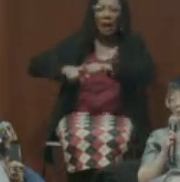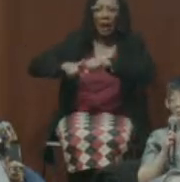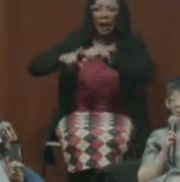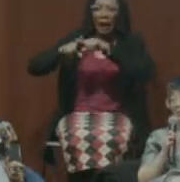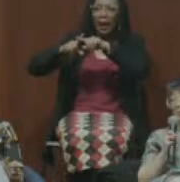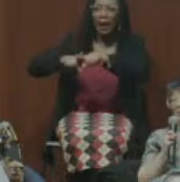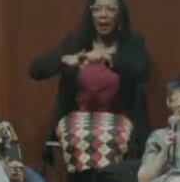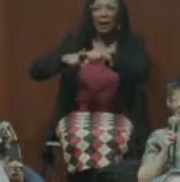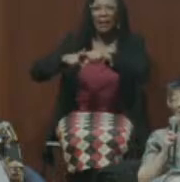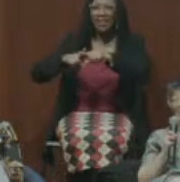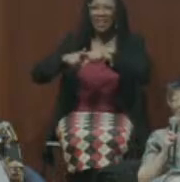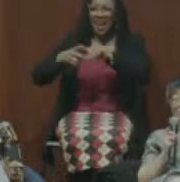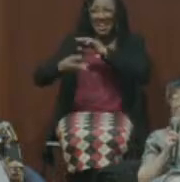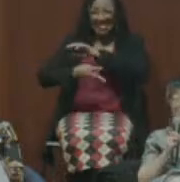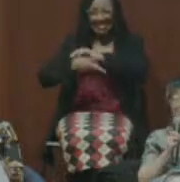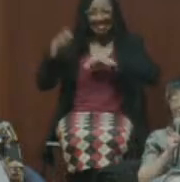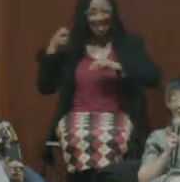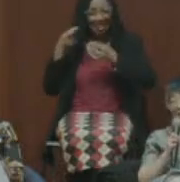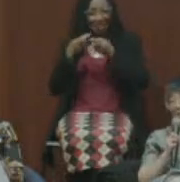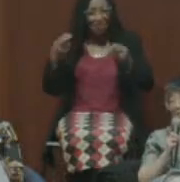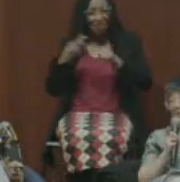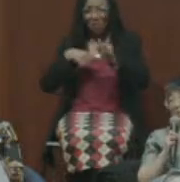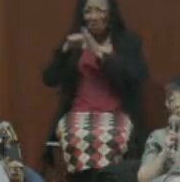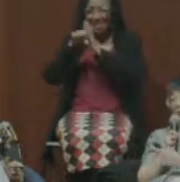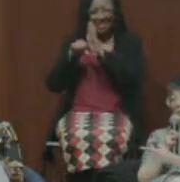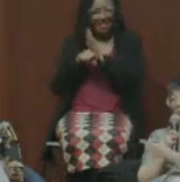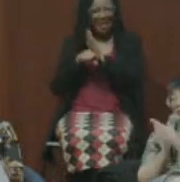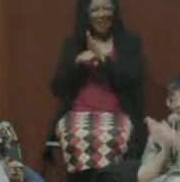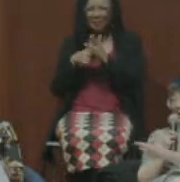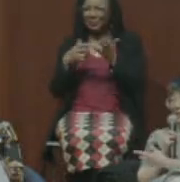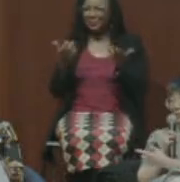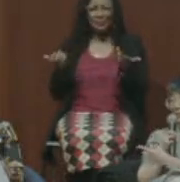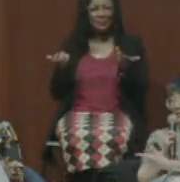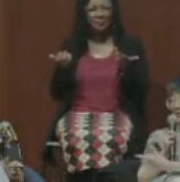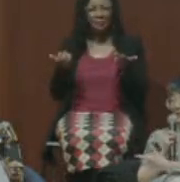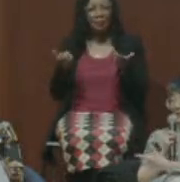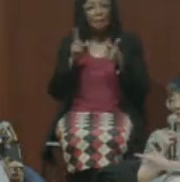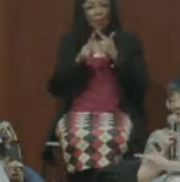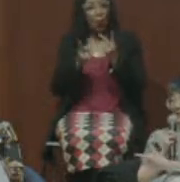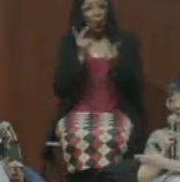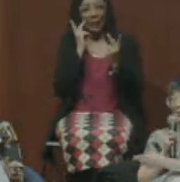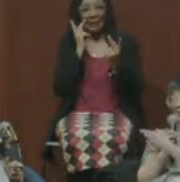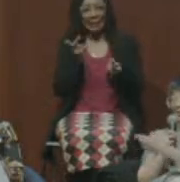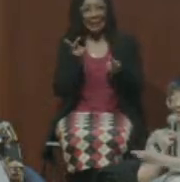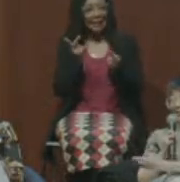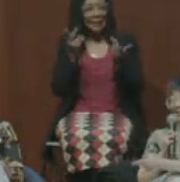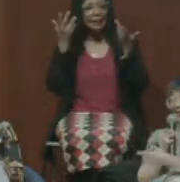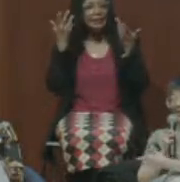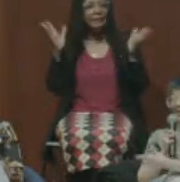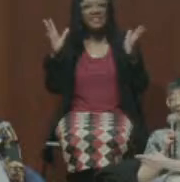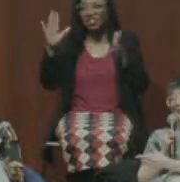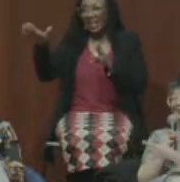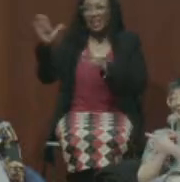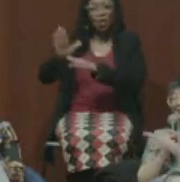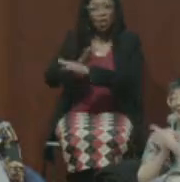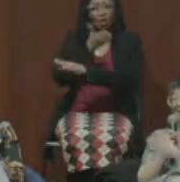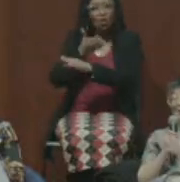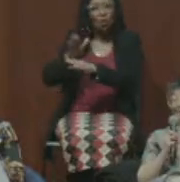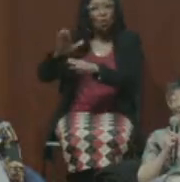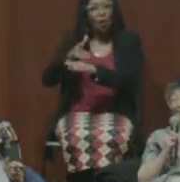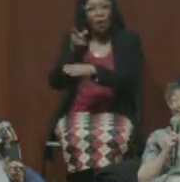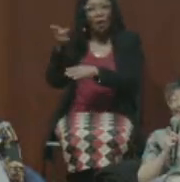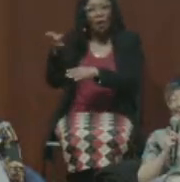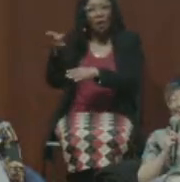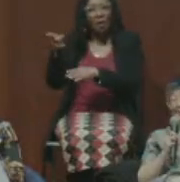stealing resources from the state that do not belong to them, right? But as we see in this song, right, the